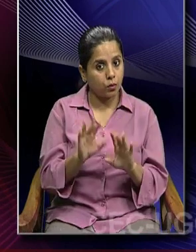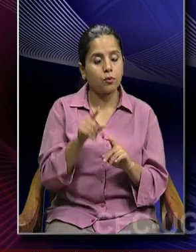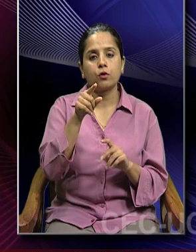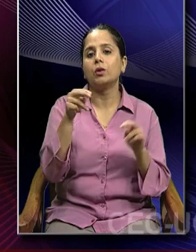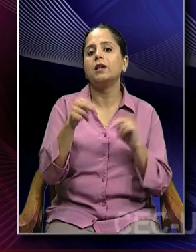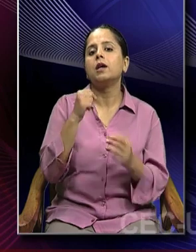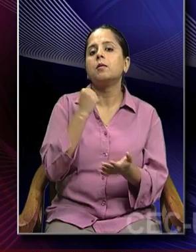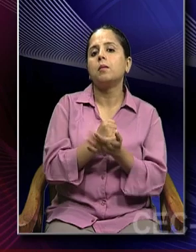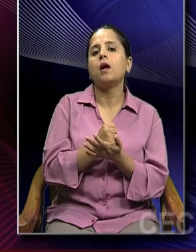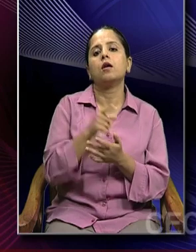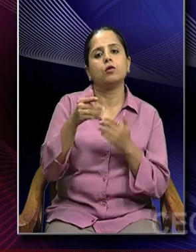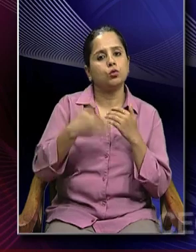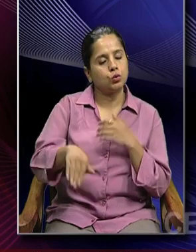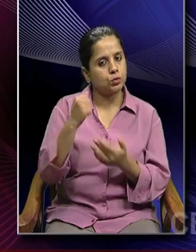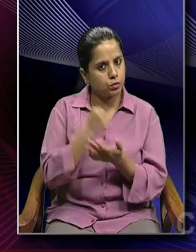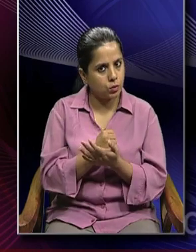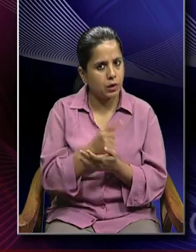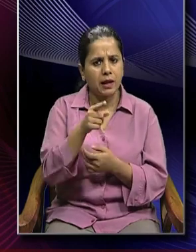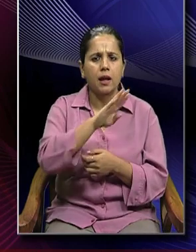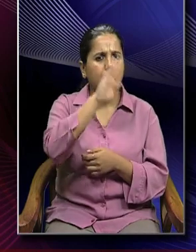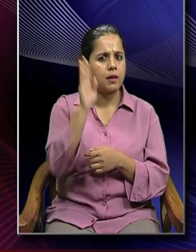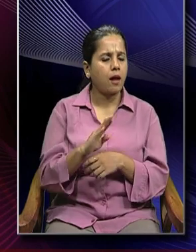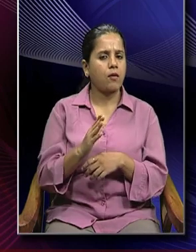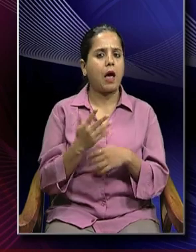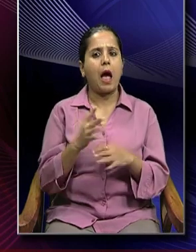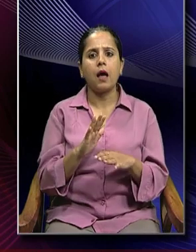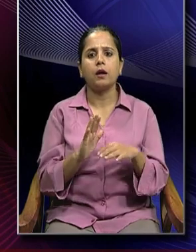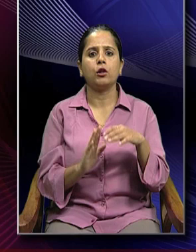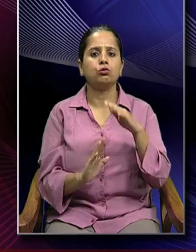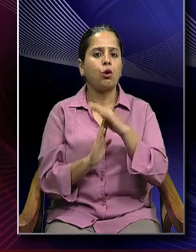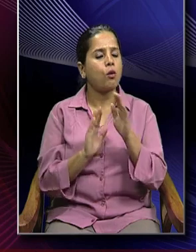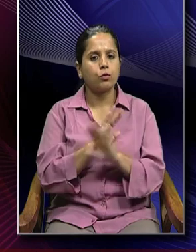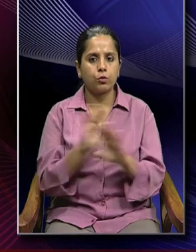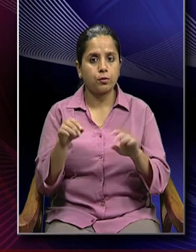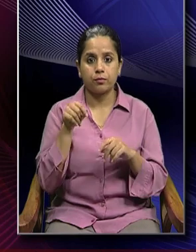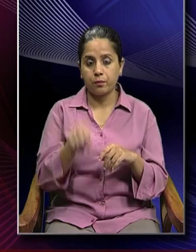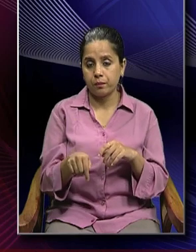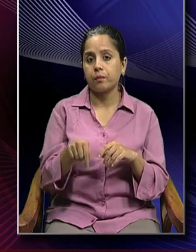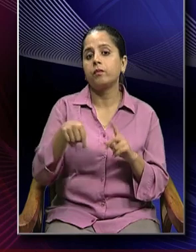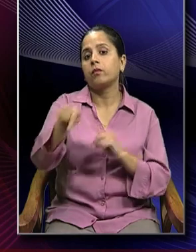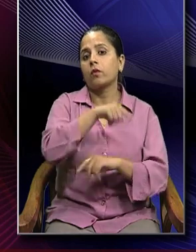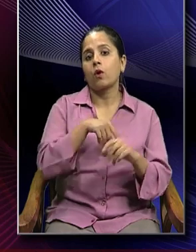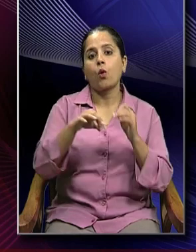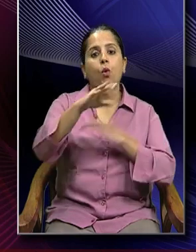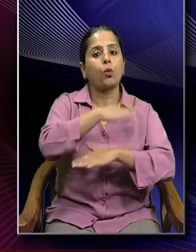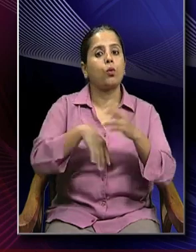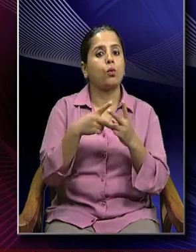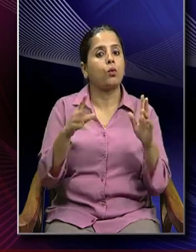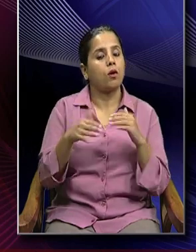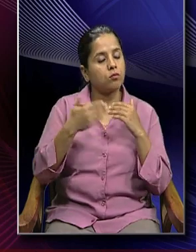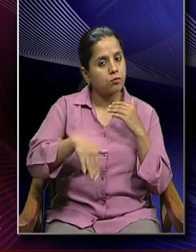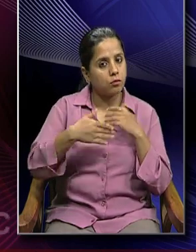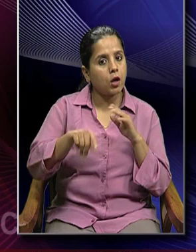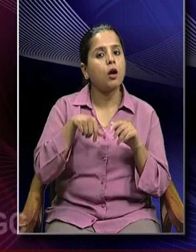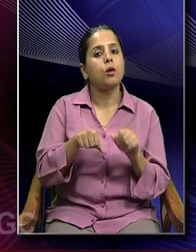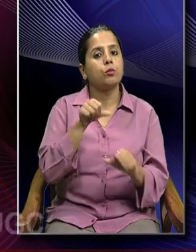be continuous, that should never halt at any level. And here the organizations undergo a continuing process